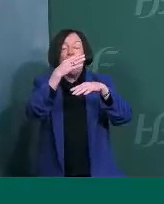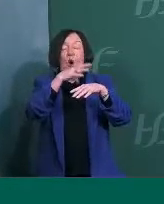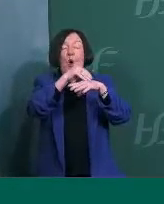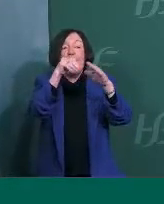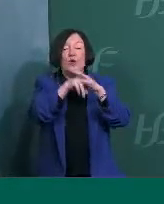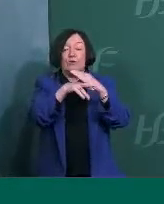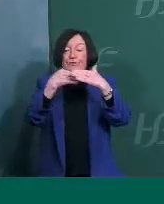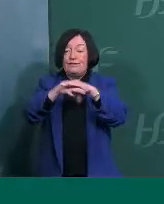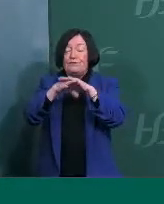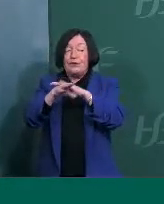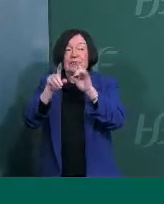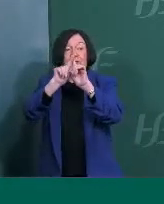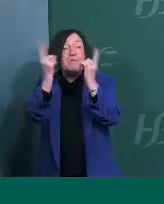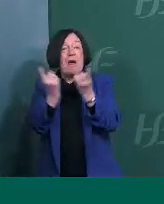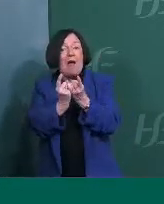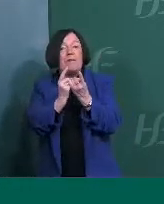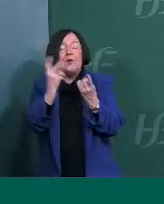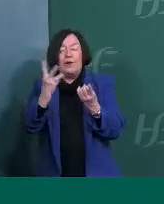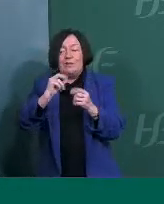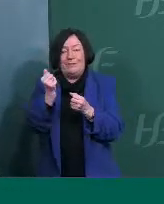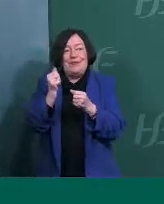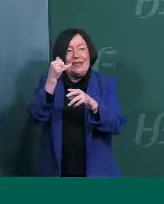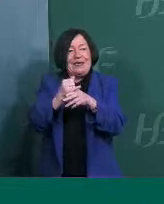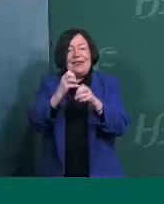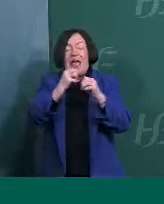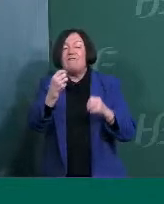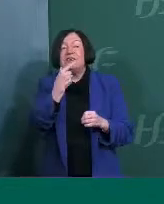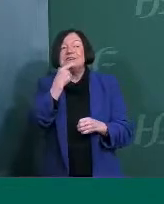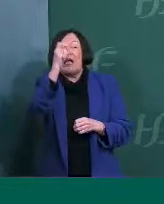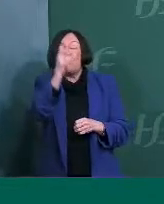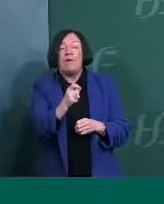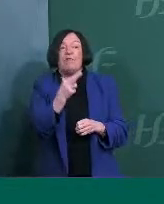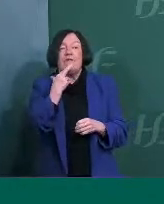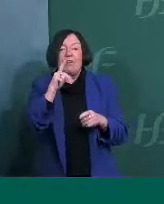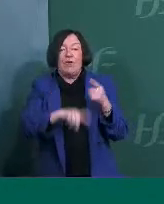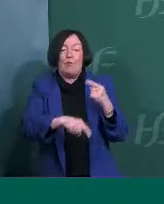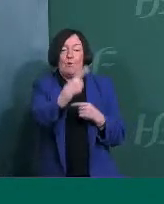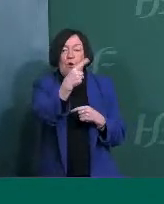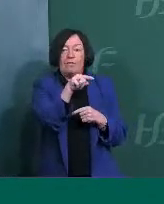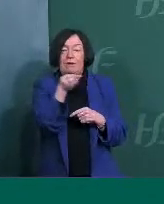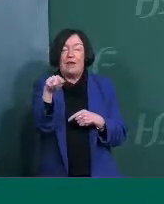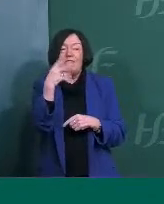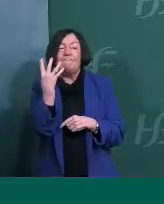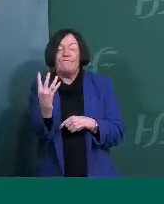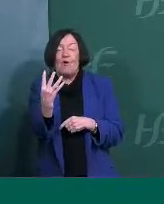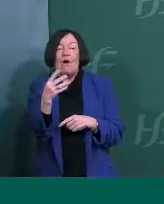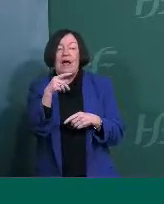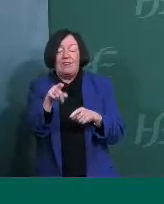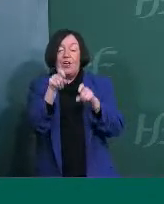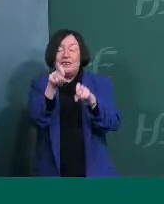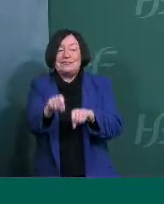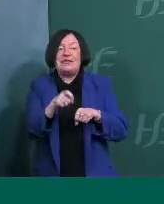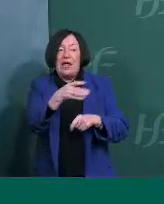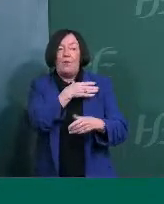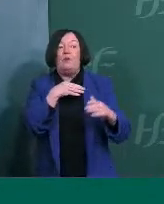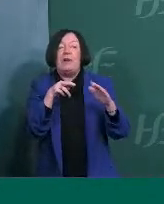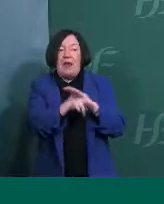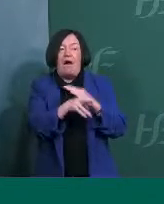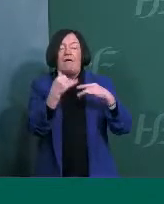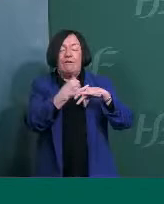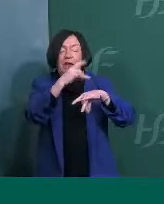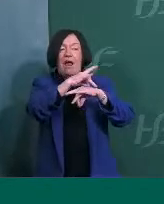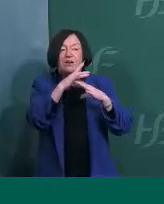our emergency departments are far more likely to be admitted, every second person instead of every 1 in 4, and their length of stay will be longer in